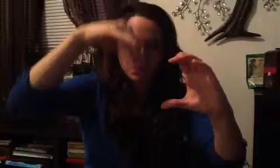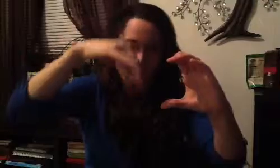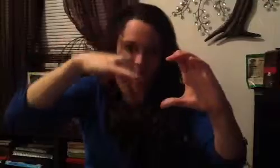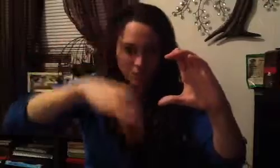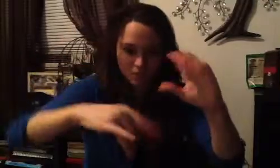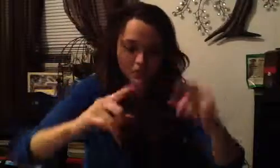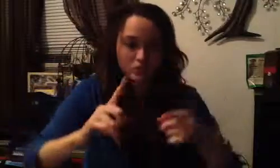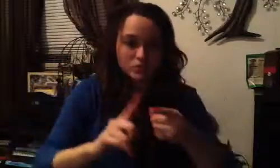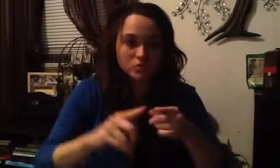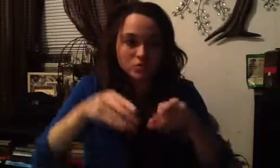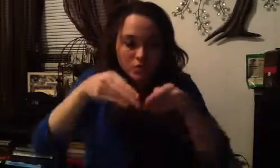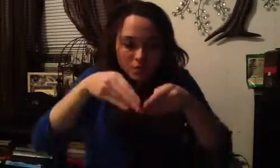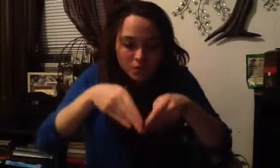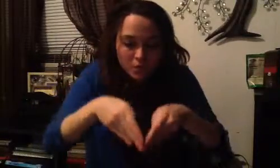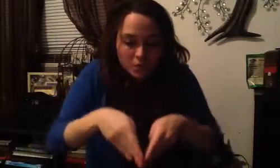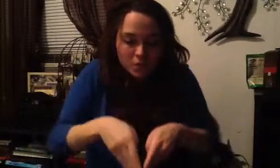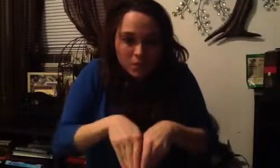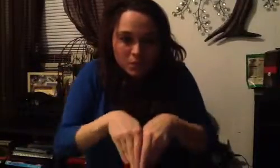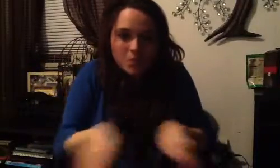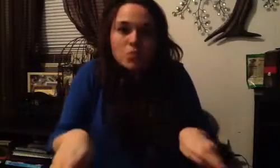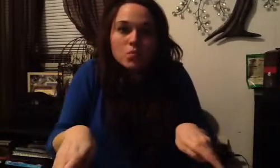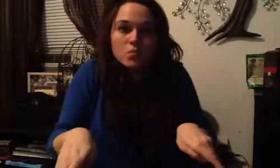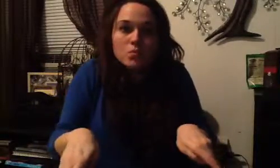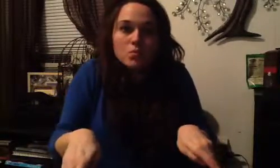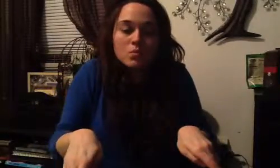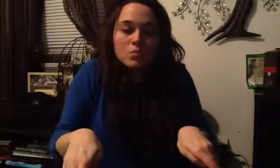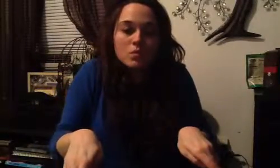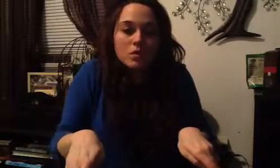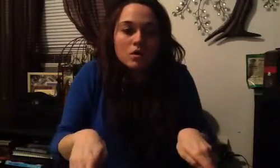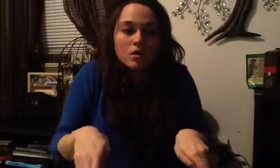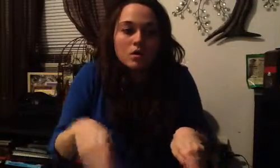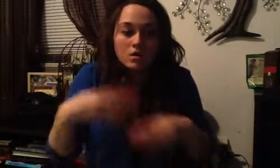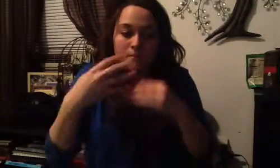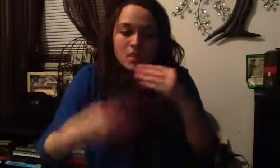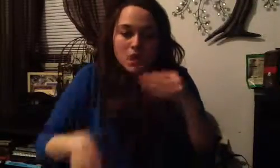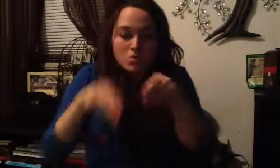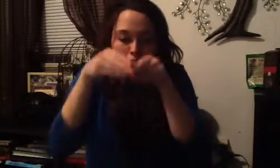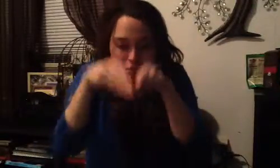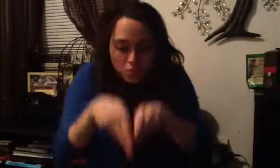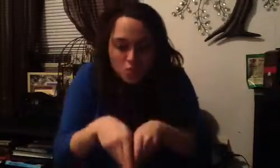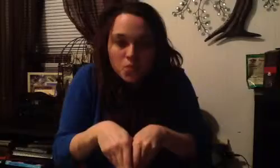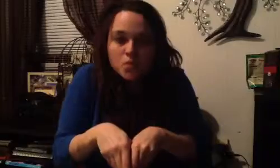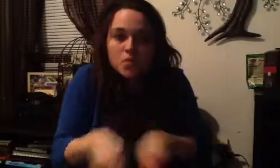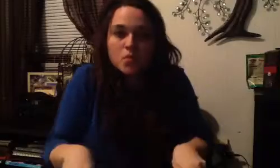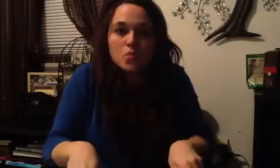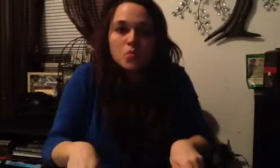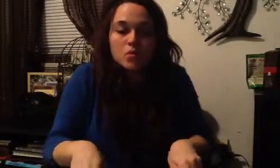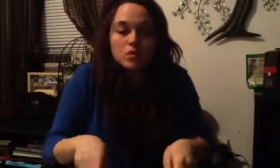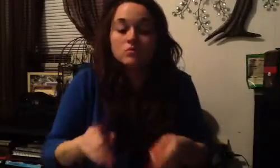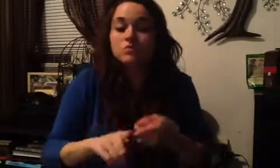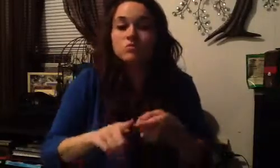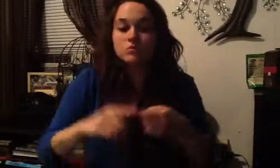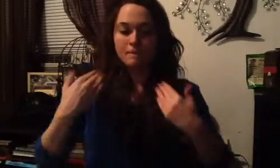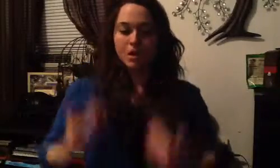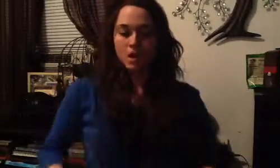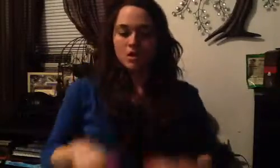aorta, and then that will split, going to the lower extremities, into